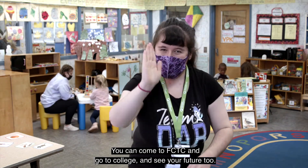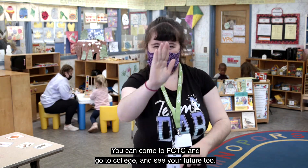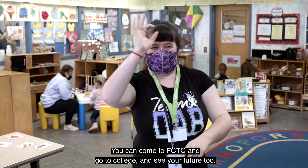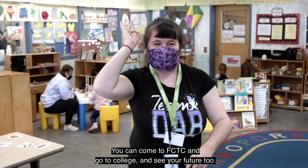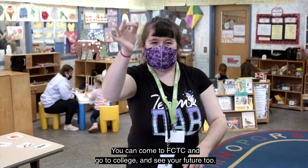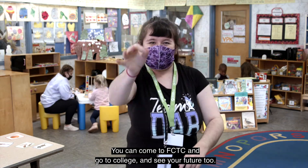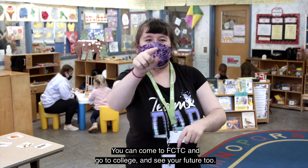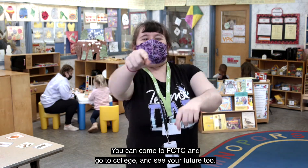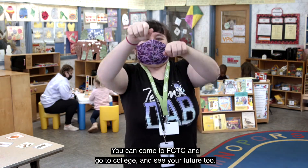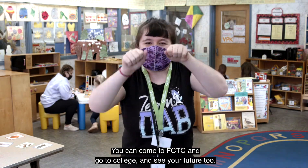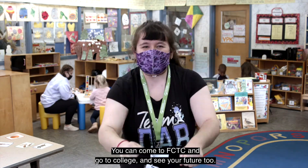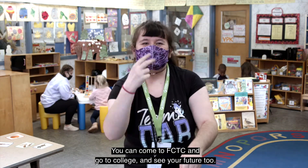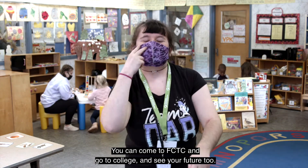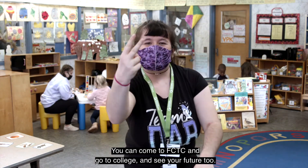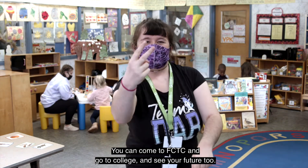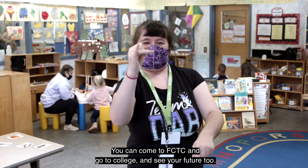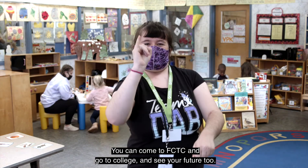and see your future too.